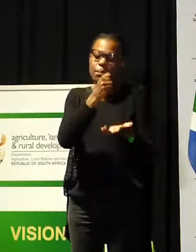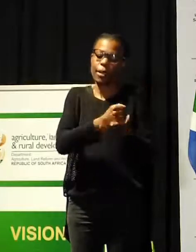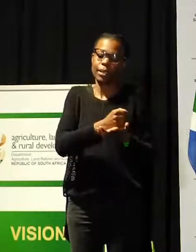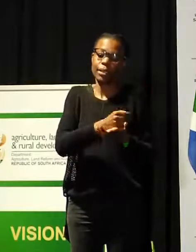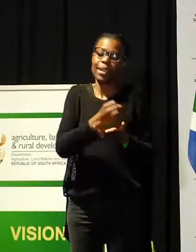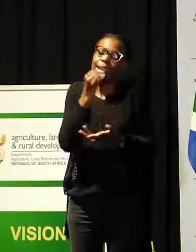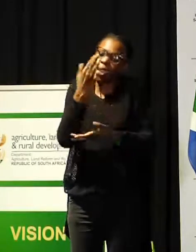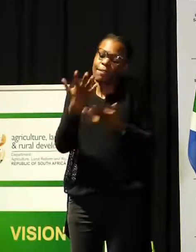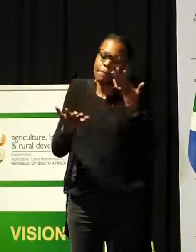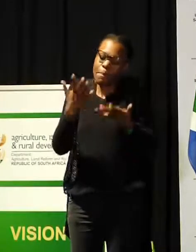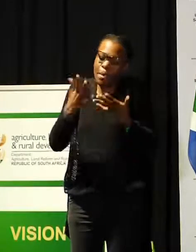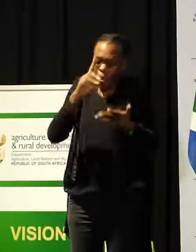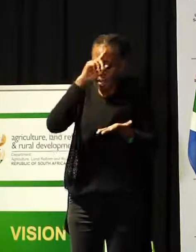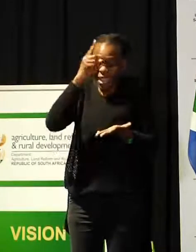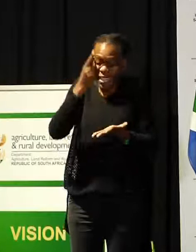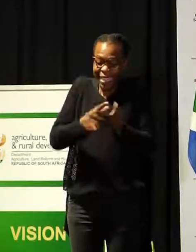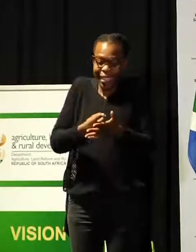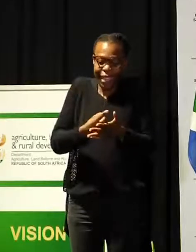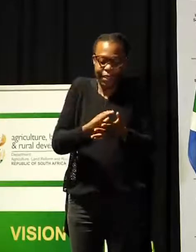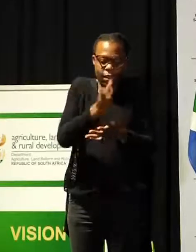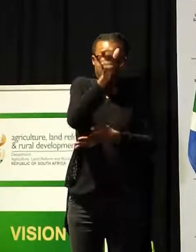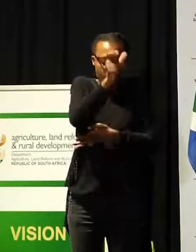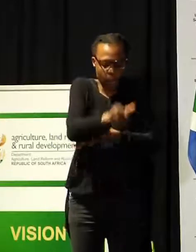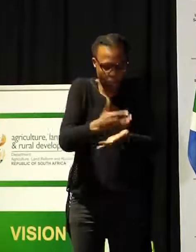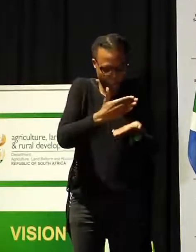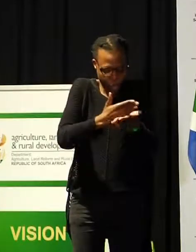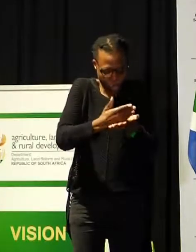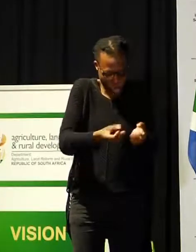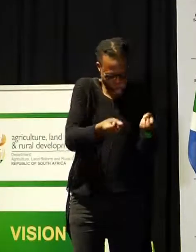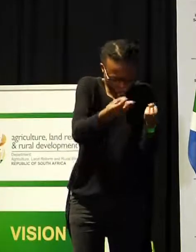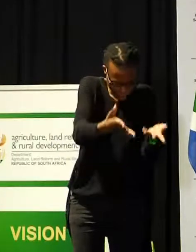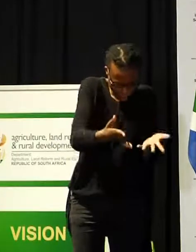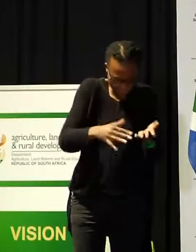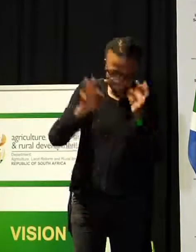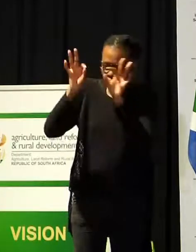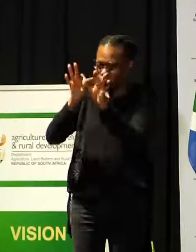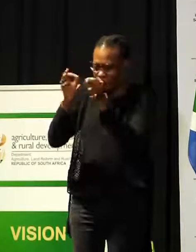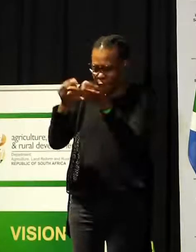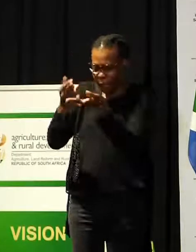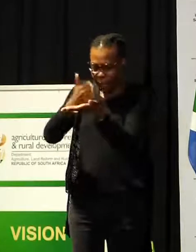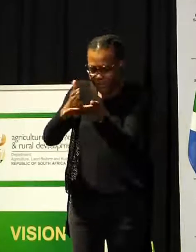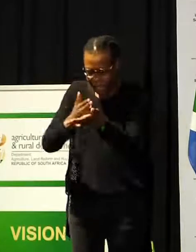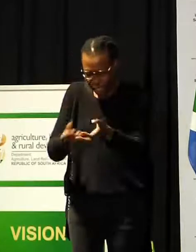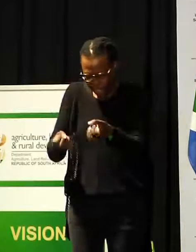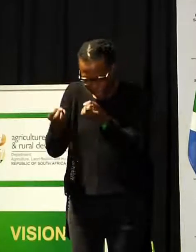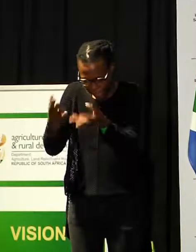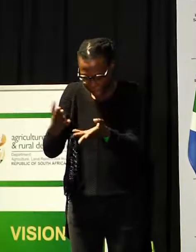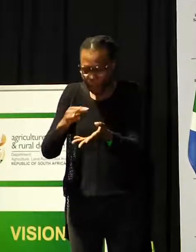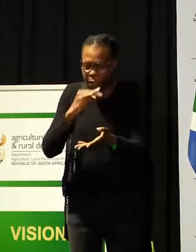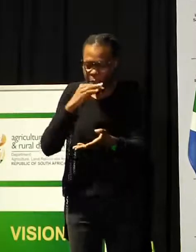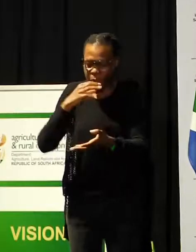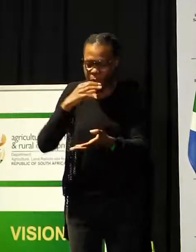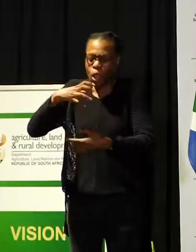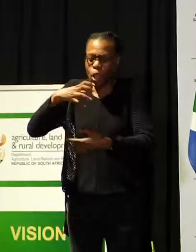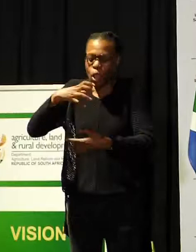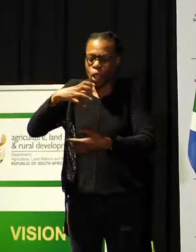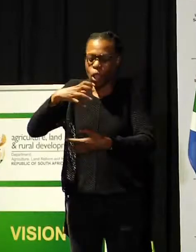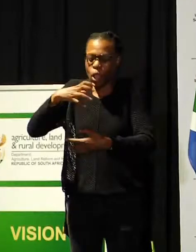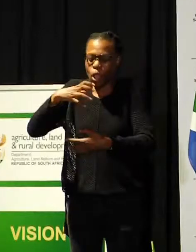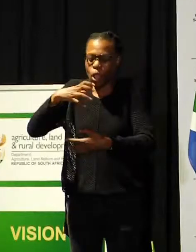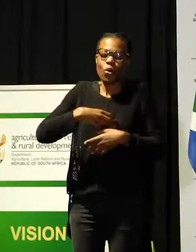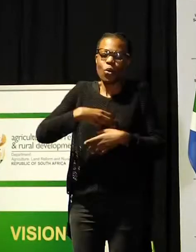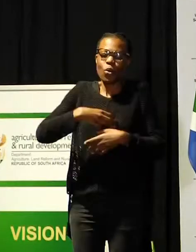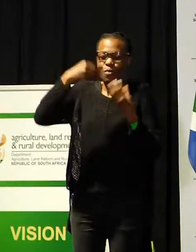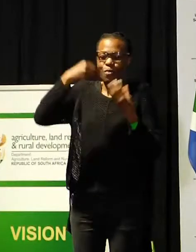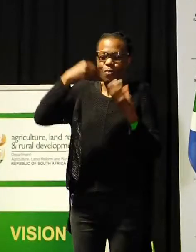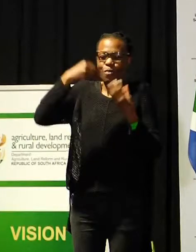land entirely to individuals or communities, households or families, so that they can have their own title deeds in those particular, if they choose